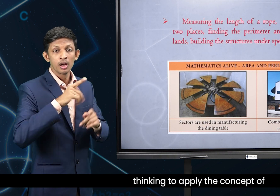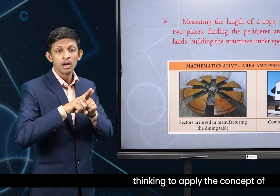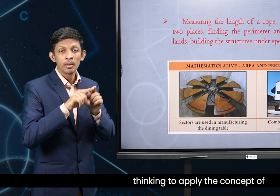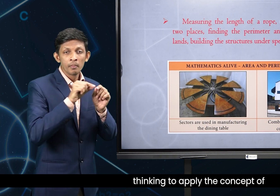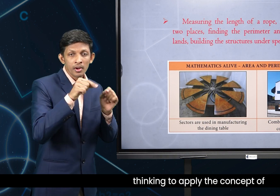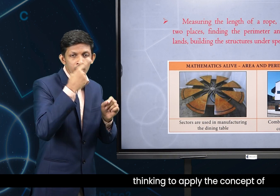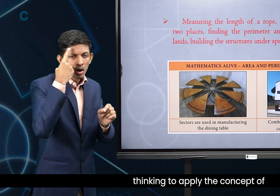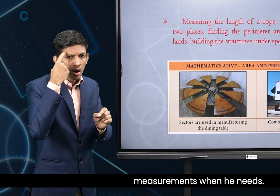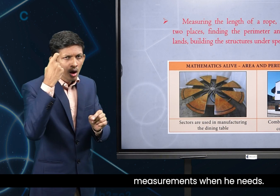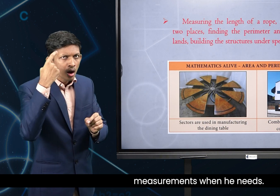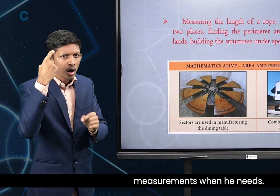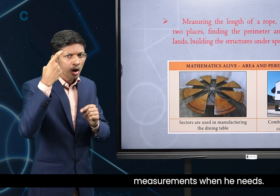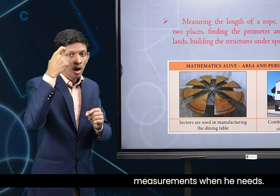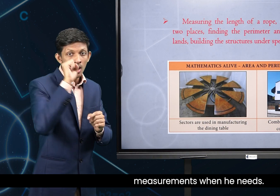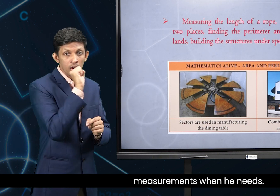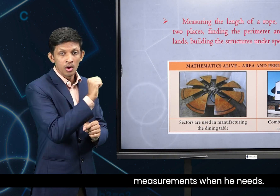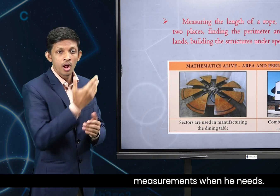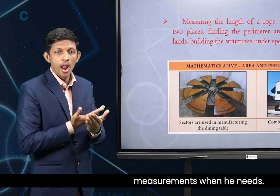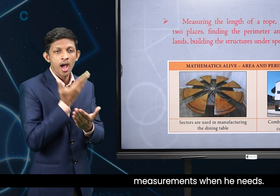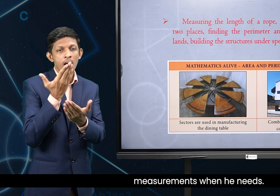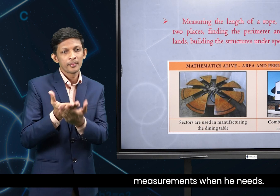apply the concept of measurements when he needs.